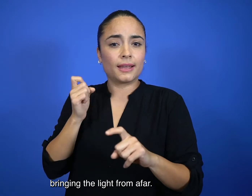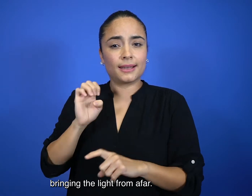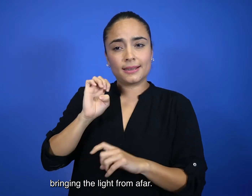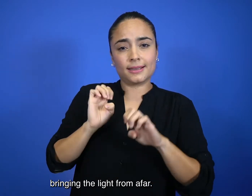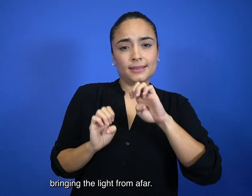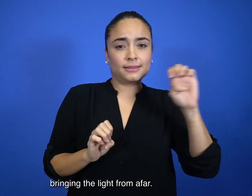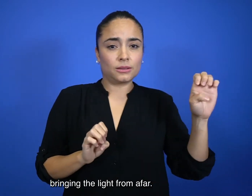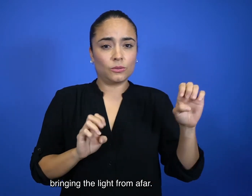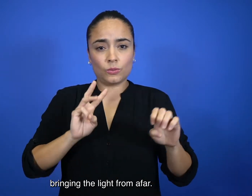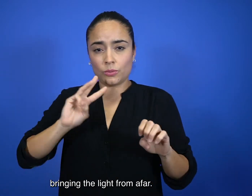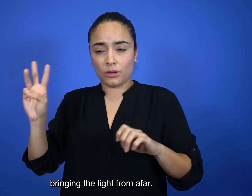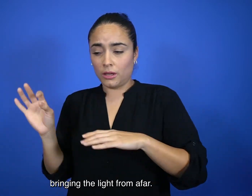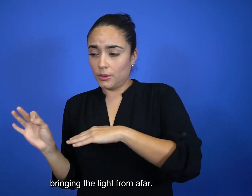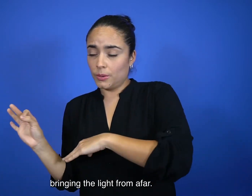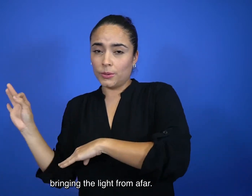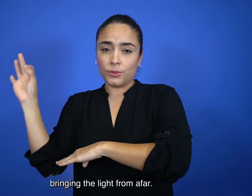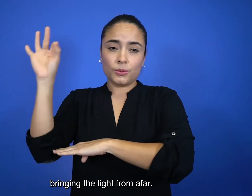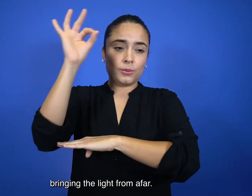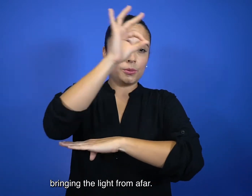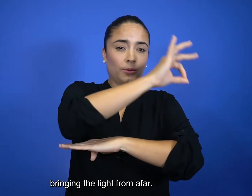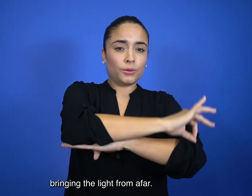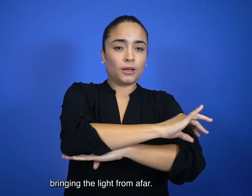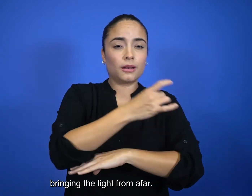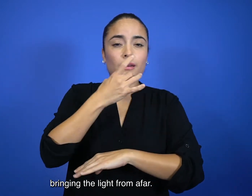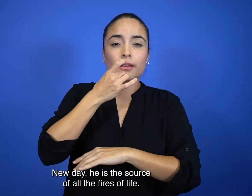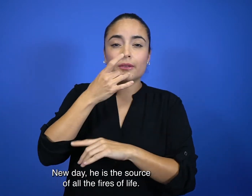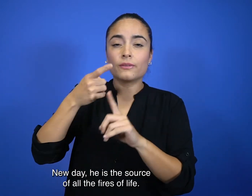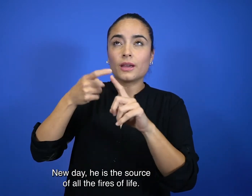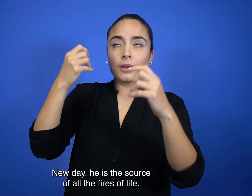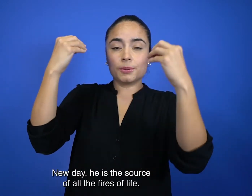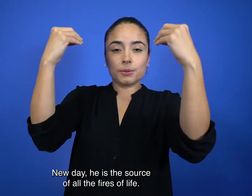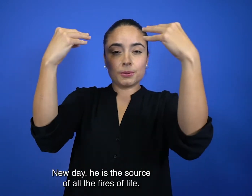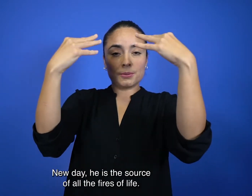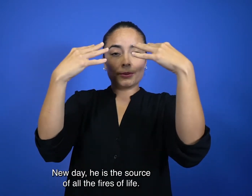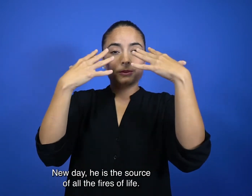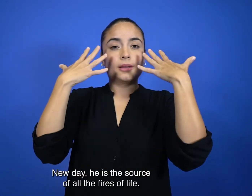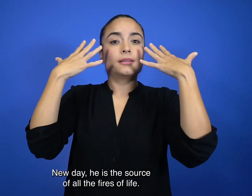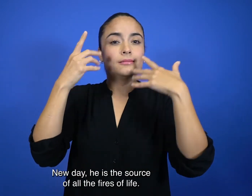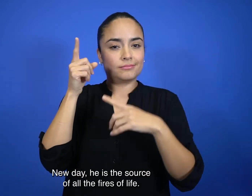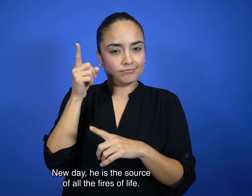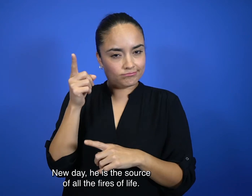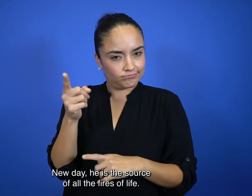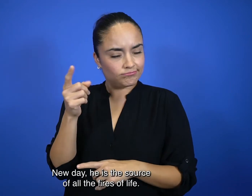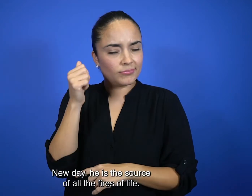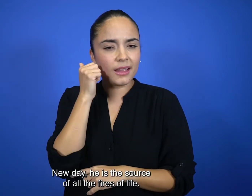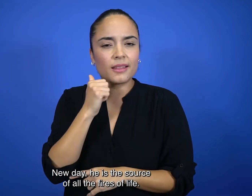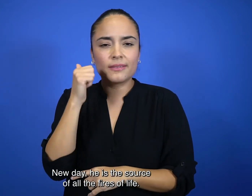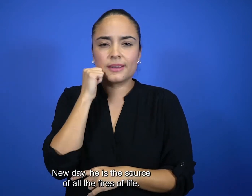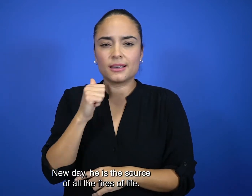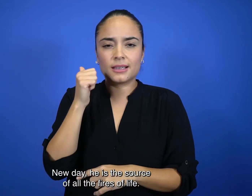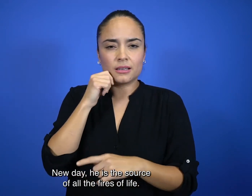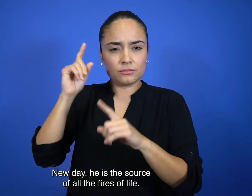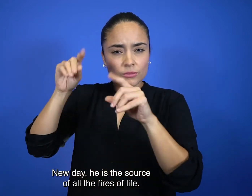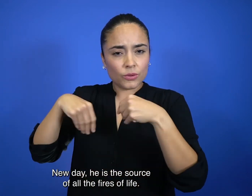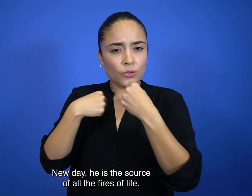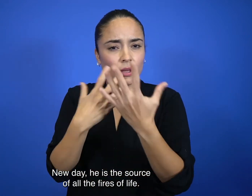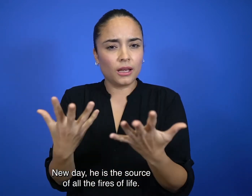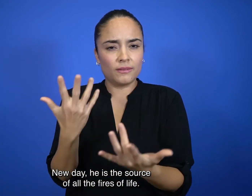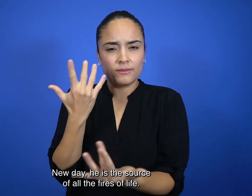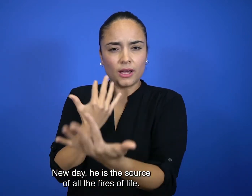the light from afar. New day, he is the source of all the fires of life.